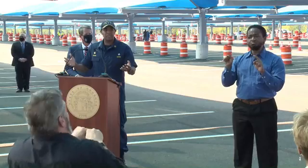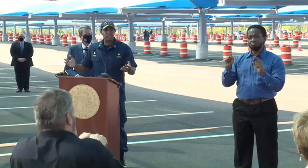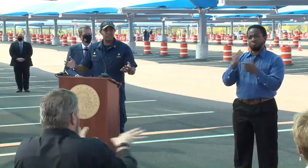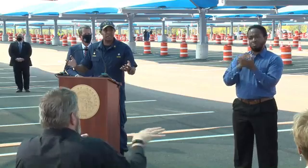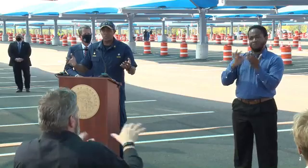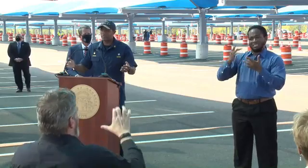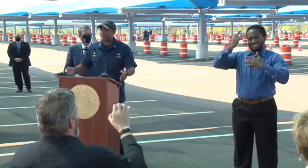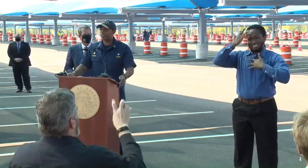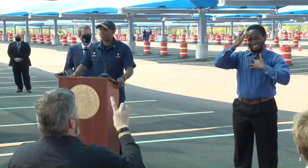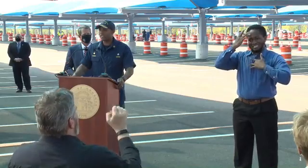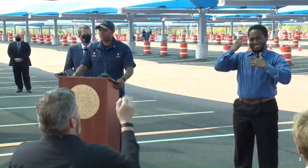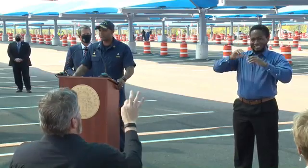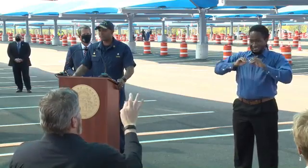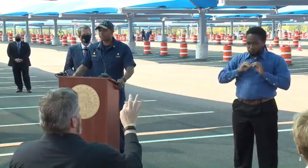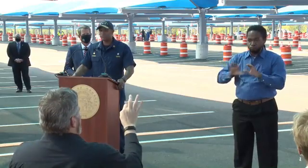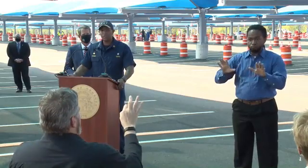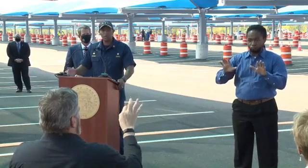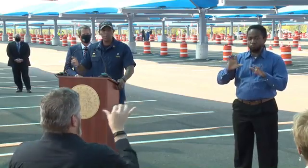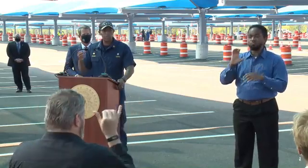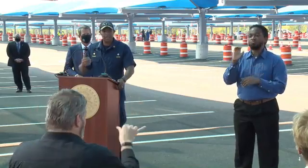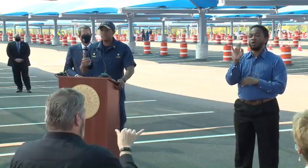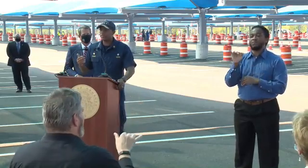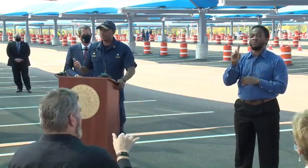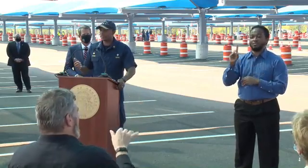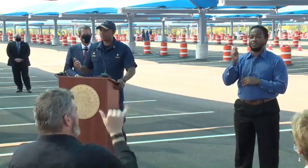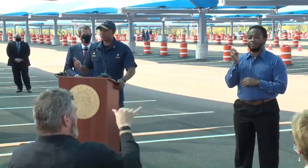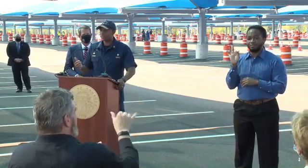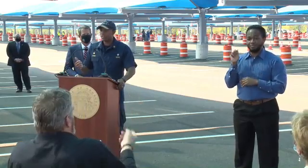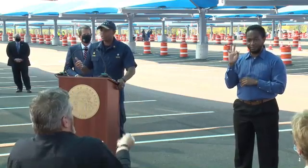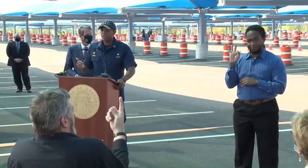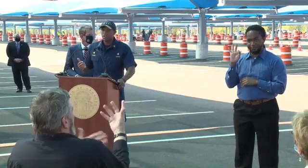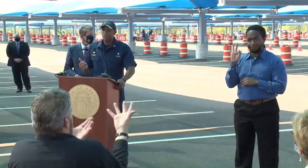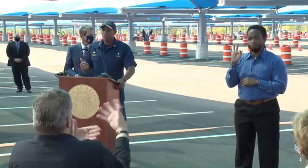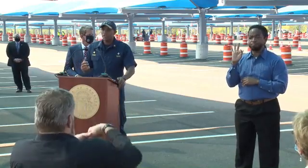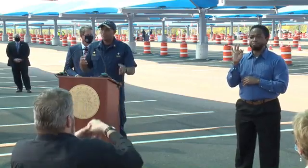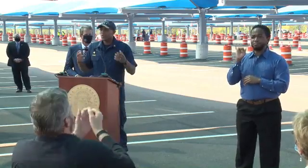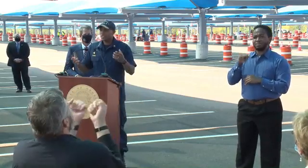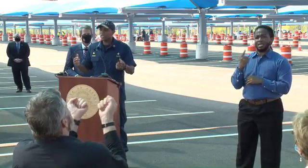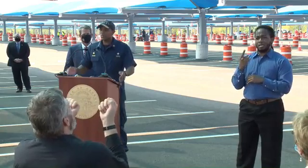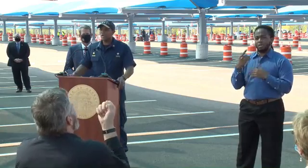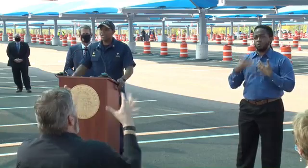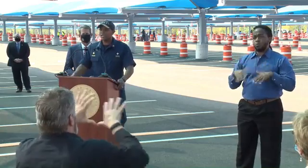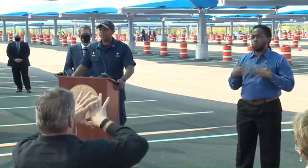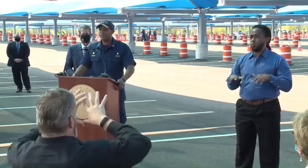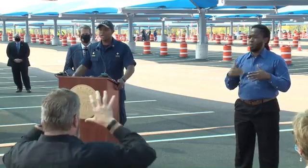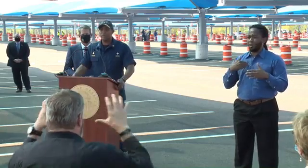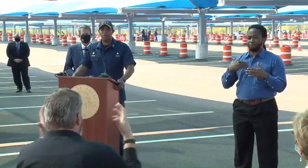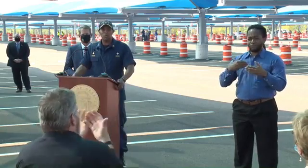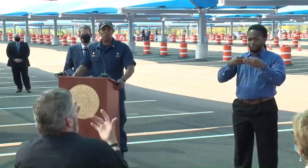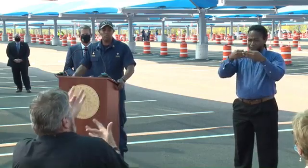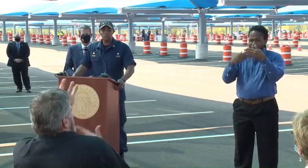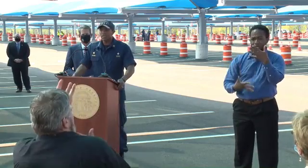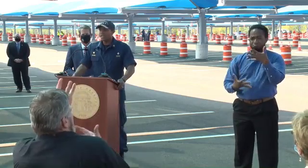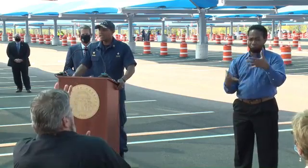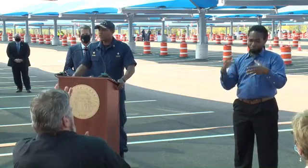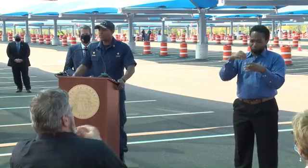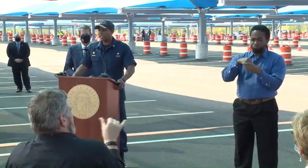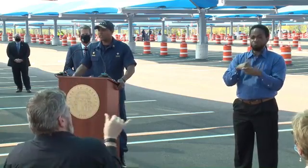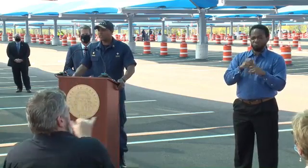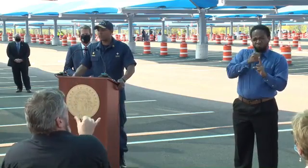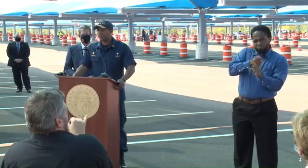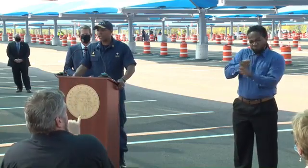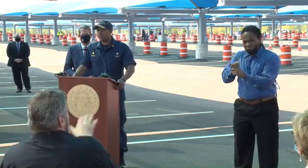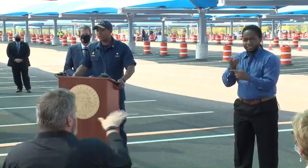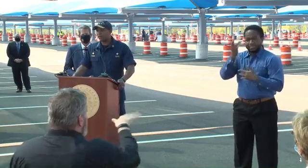spread this disease to a major extent without symptoms. Put another way, if you have a cold, in